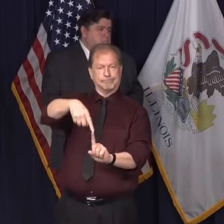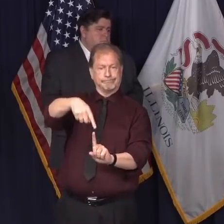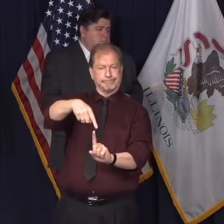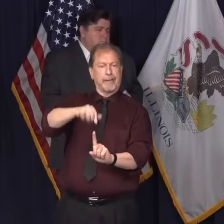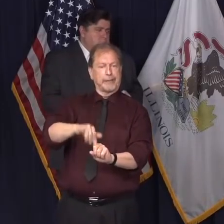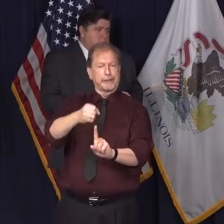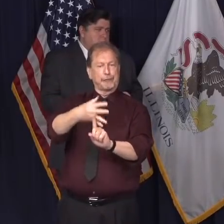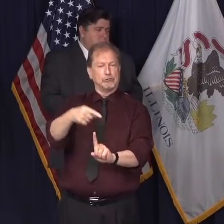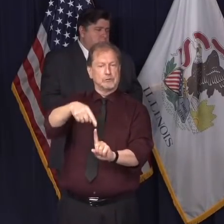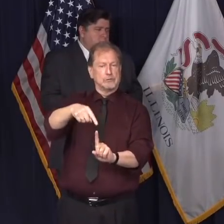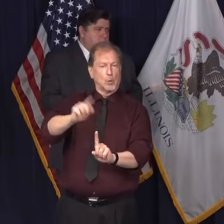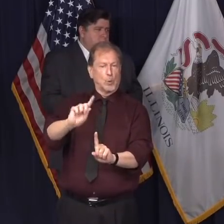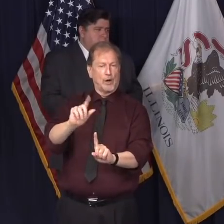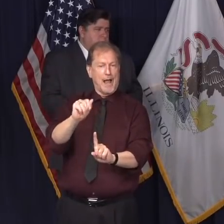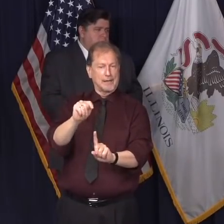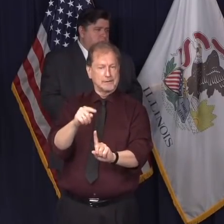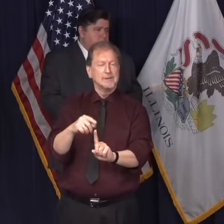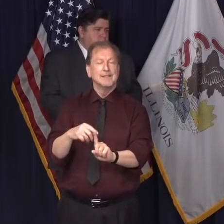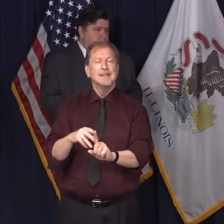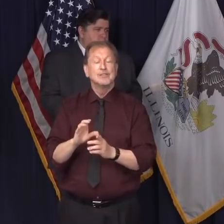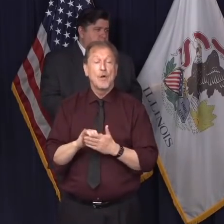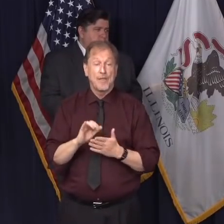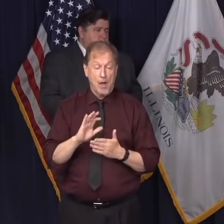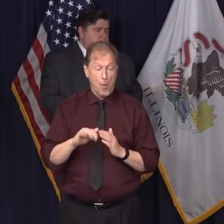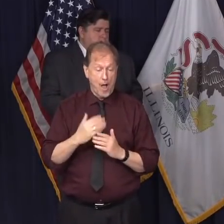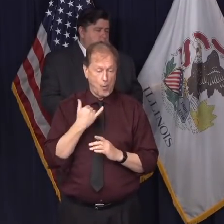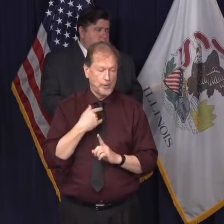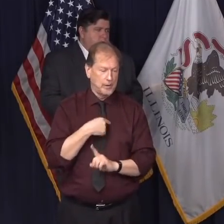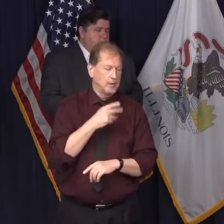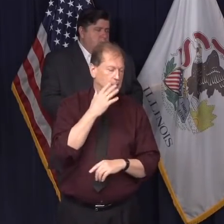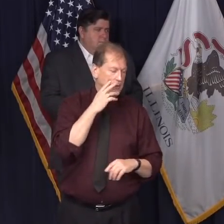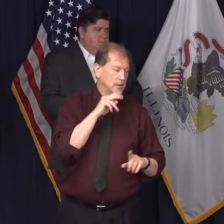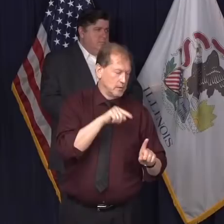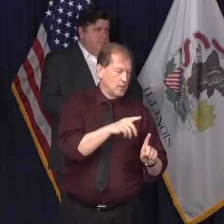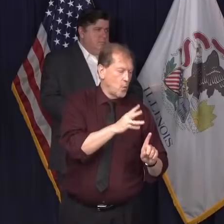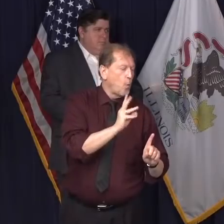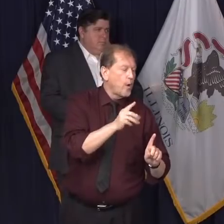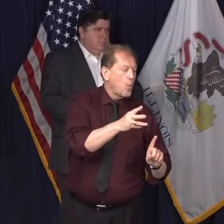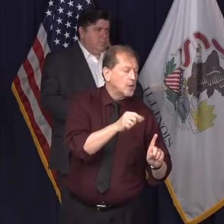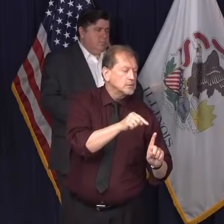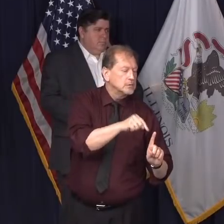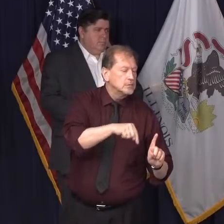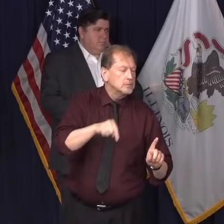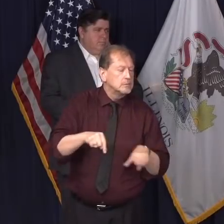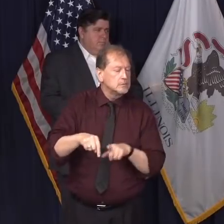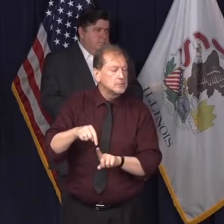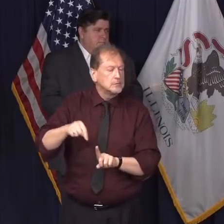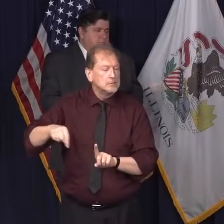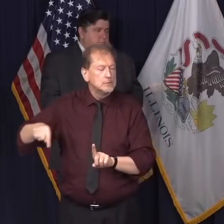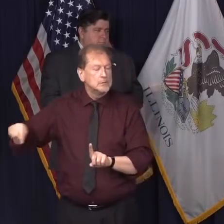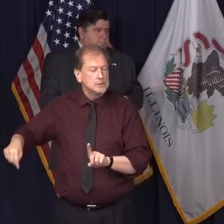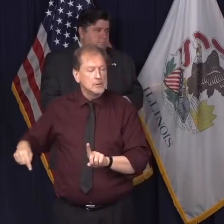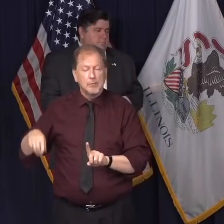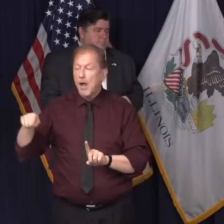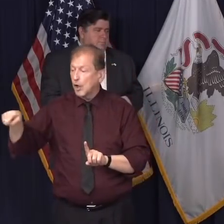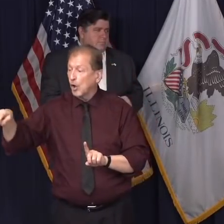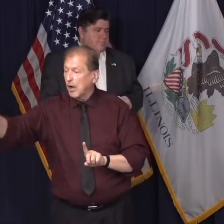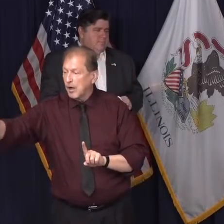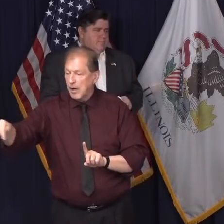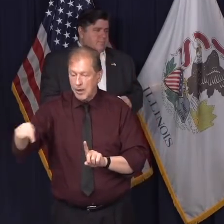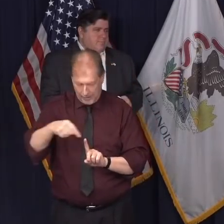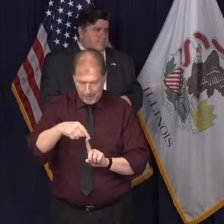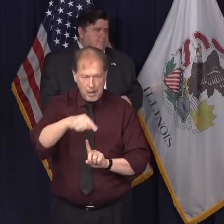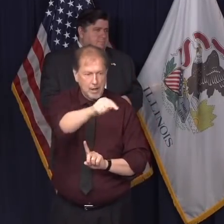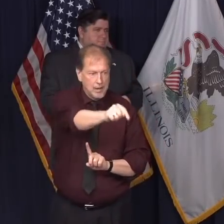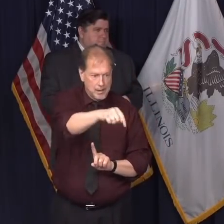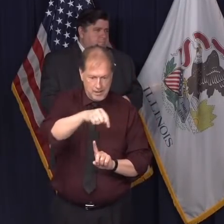we get the critical information that allows us to do further investigation, to have more, and then we have more data fields